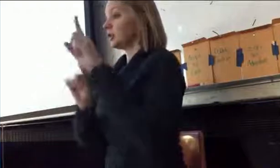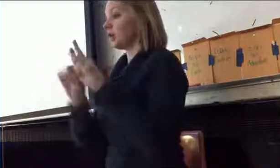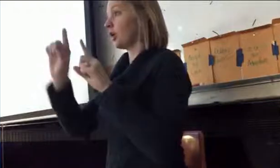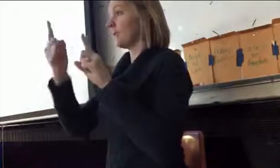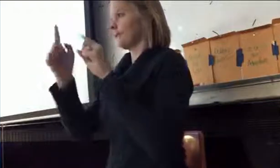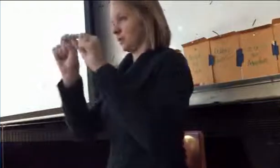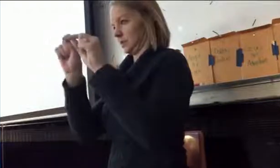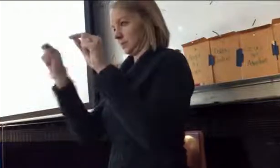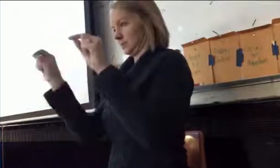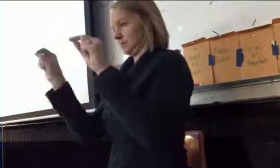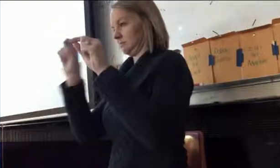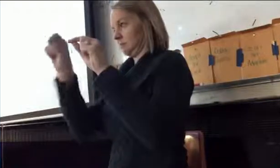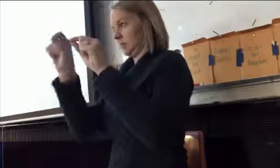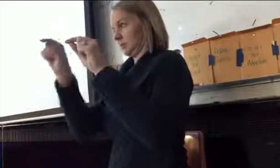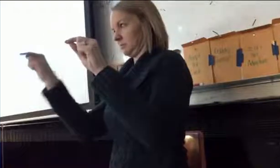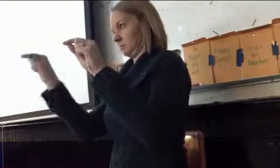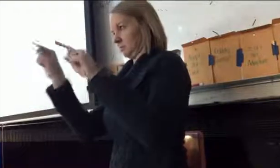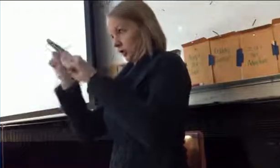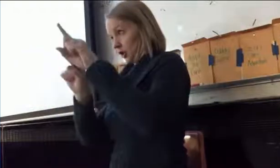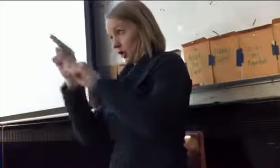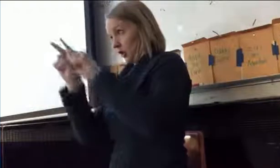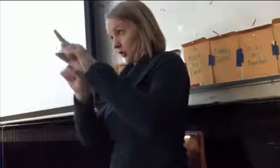bullet.